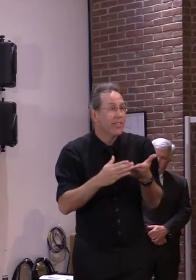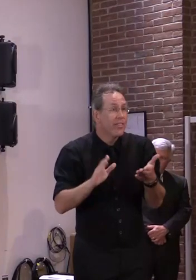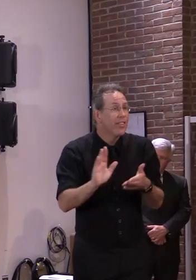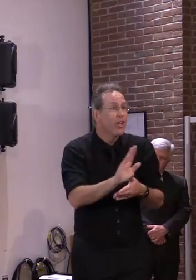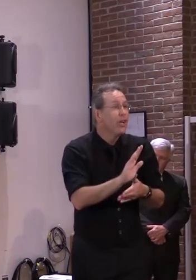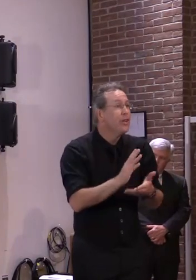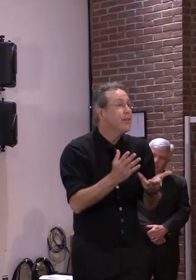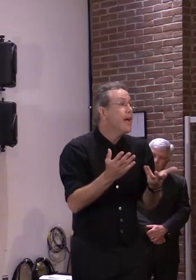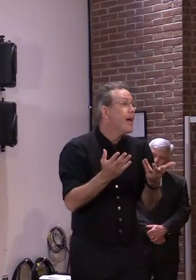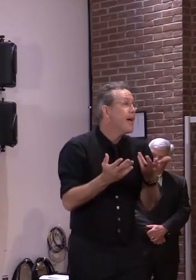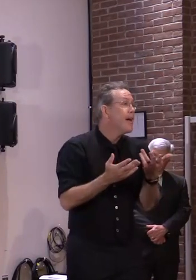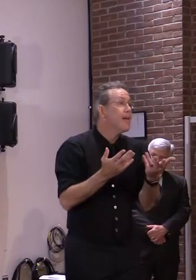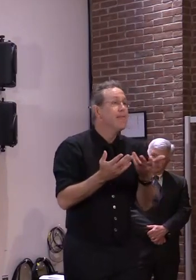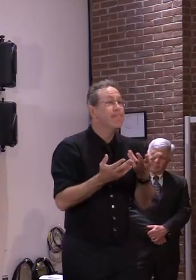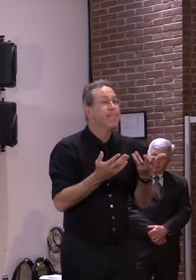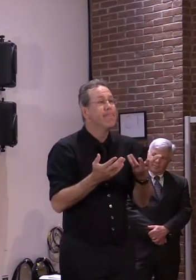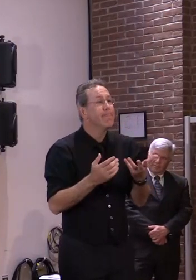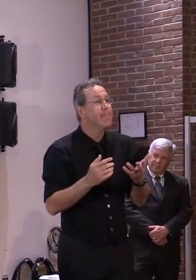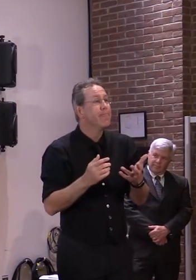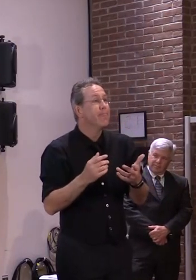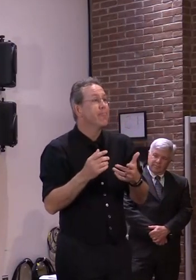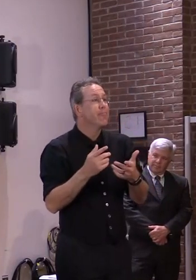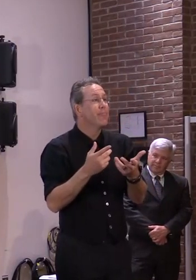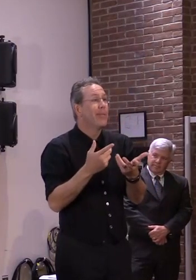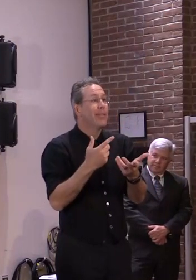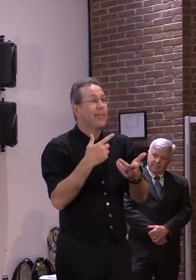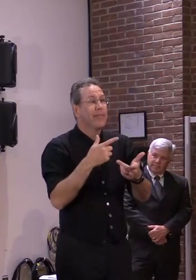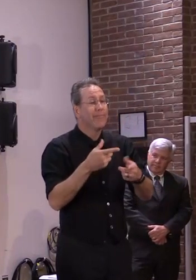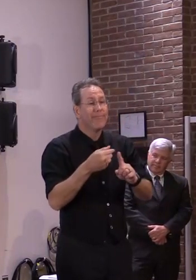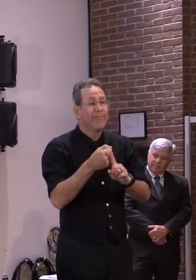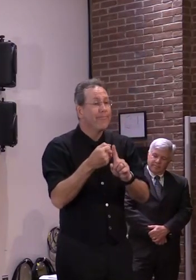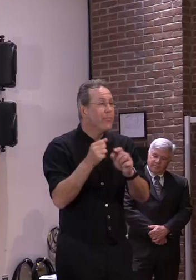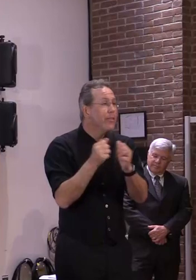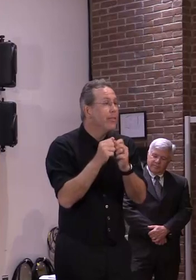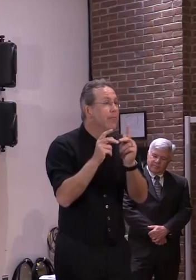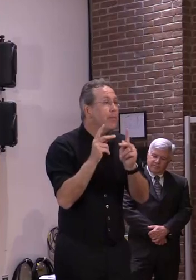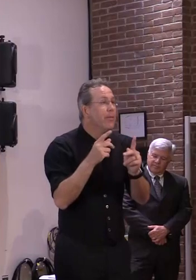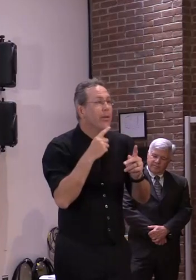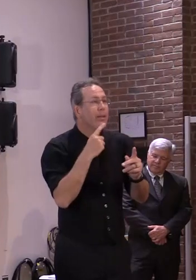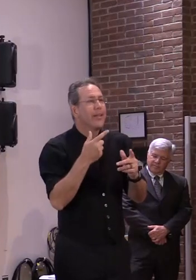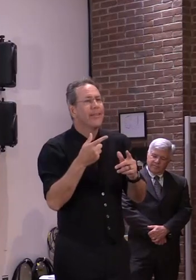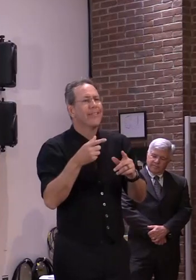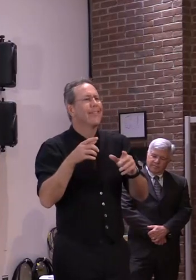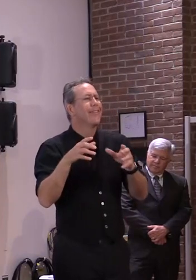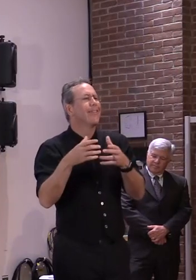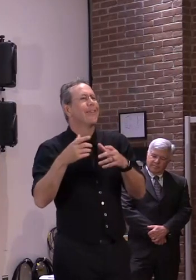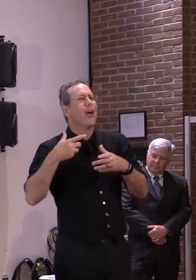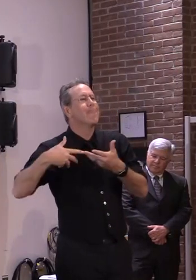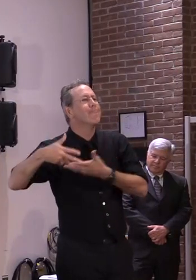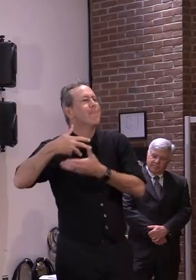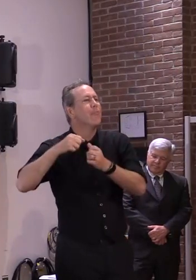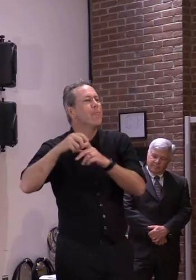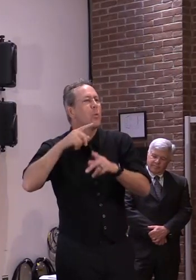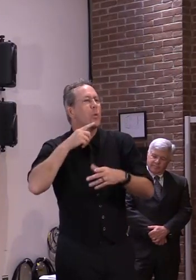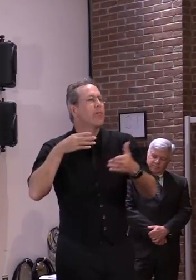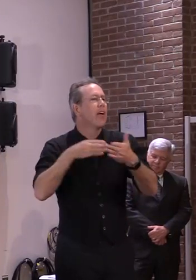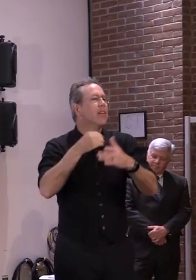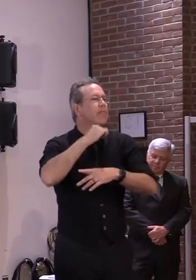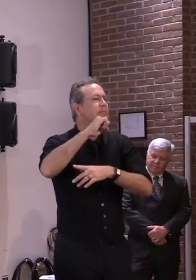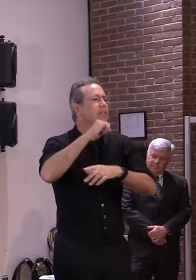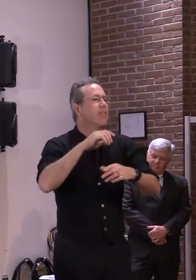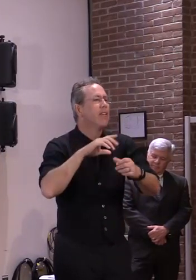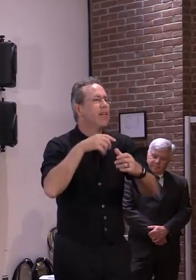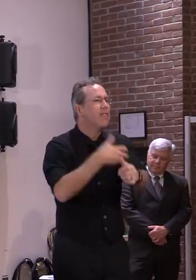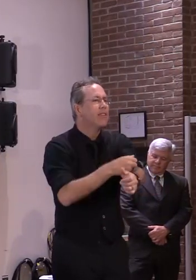of them than the average Vermonter might know. But either way, statistically speaking across the state, it's